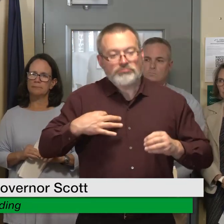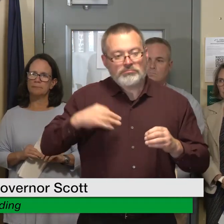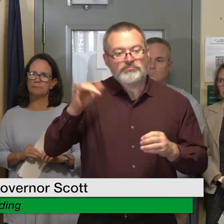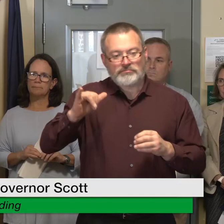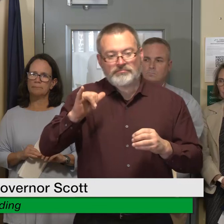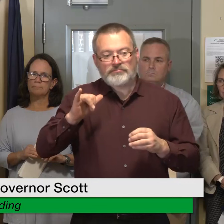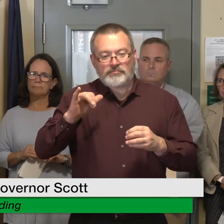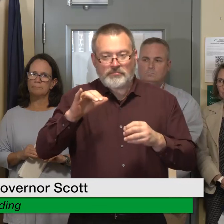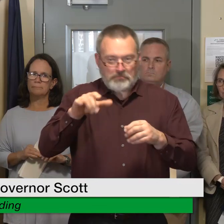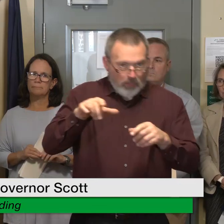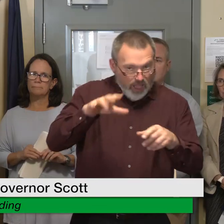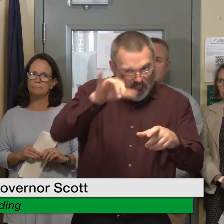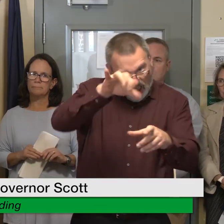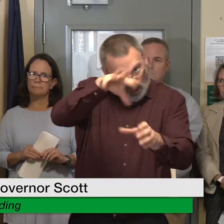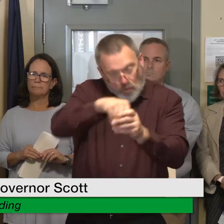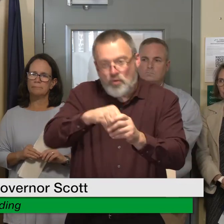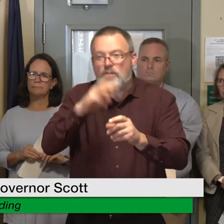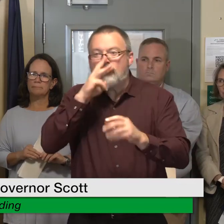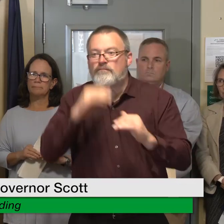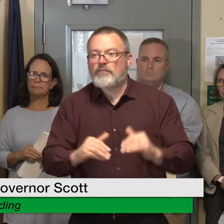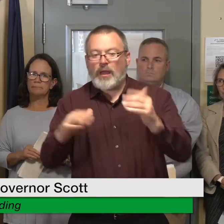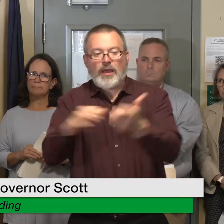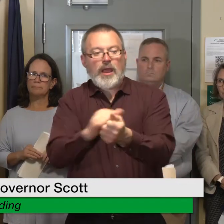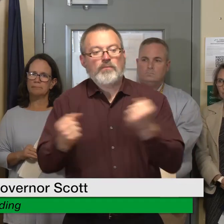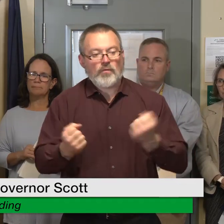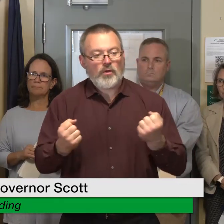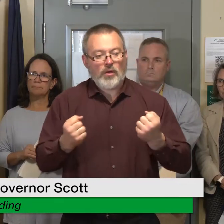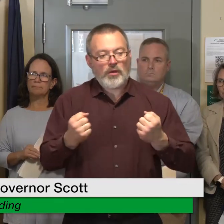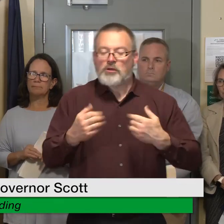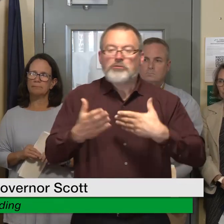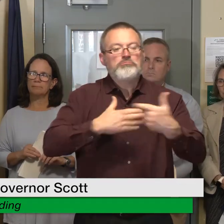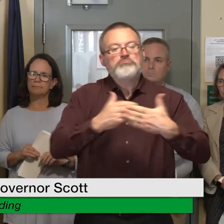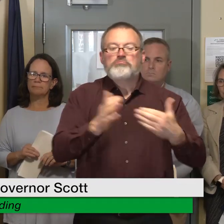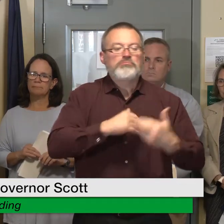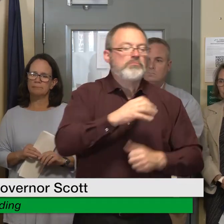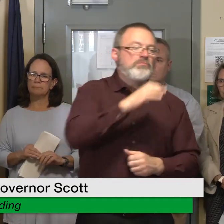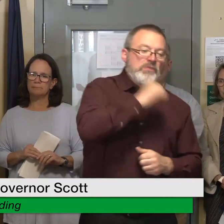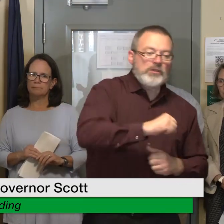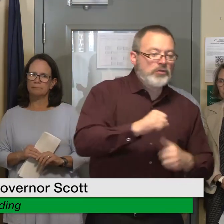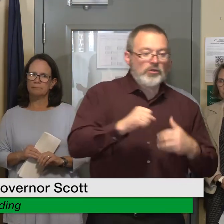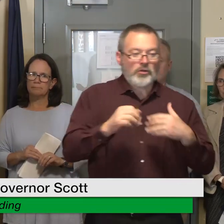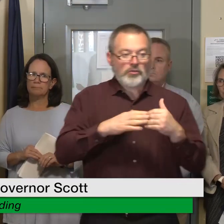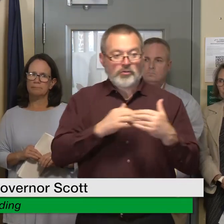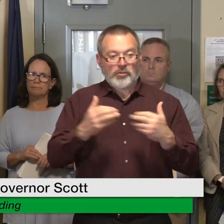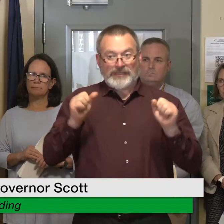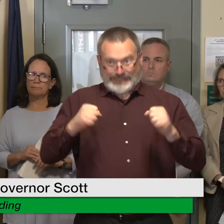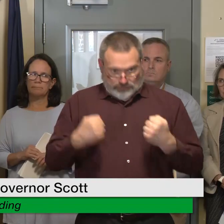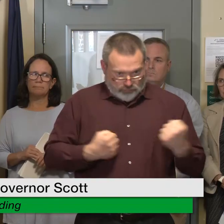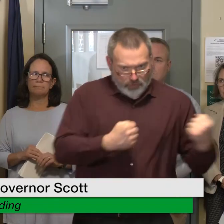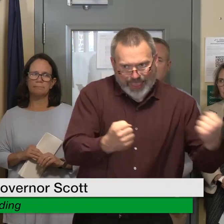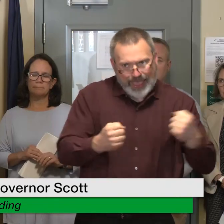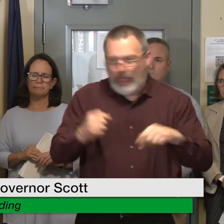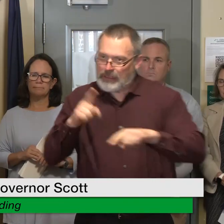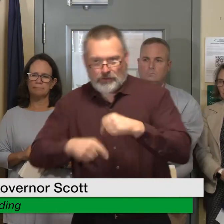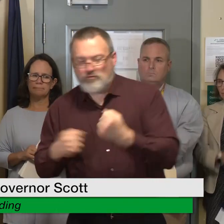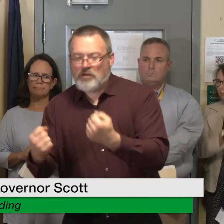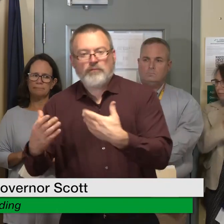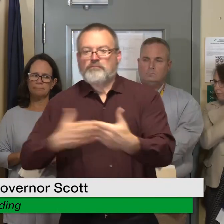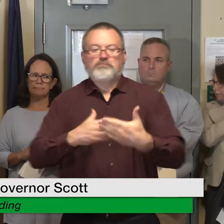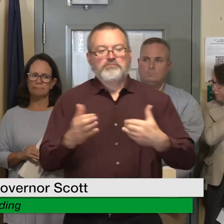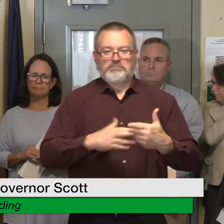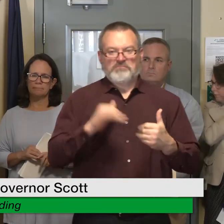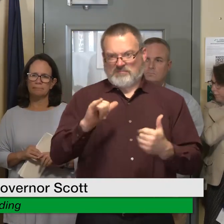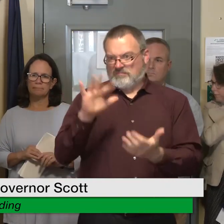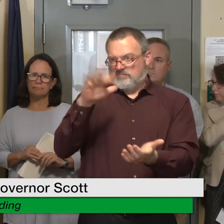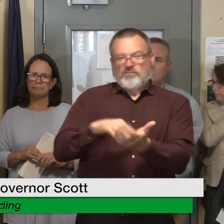vehicles, regardless of their age and whether they are currently drivable or not. Vehicles will